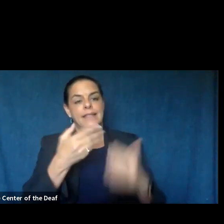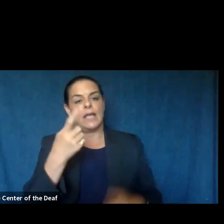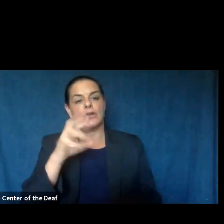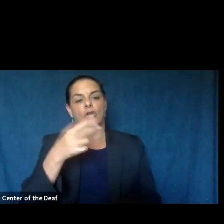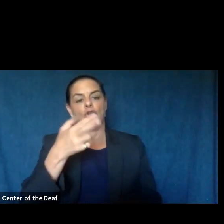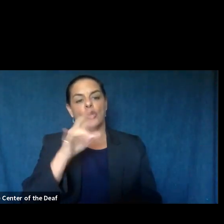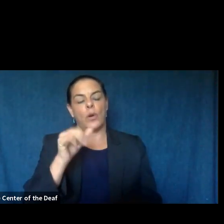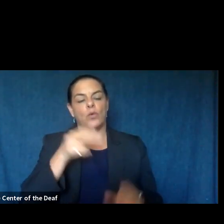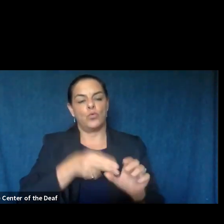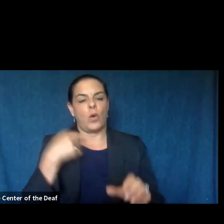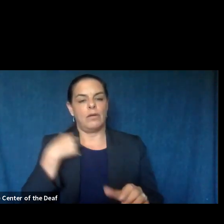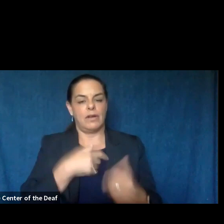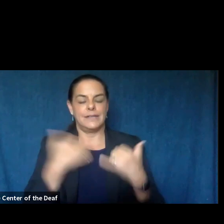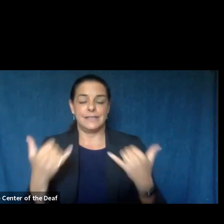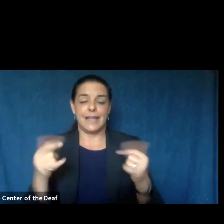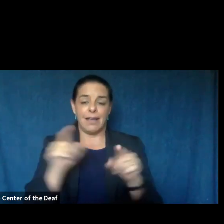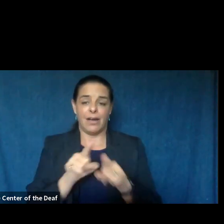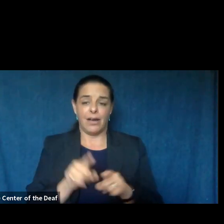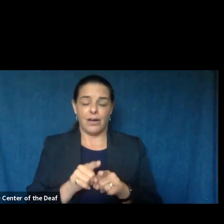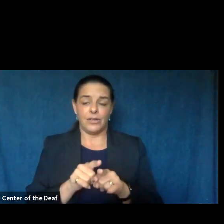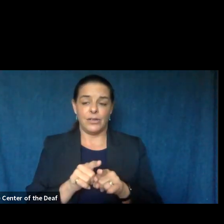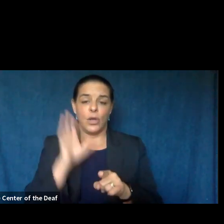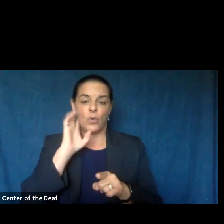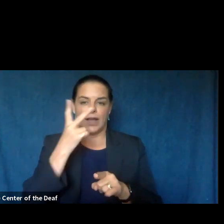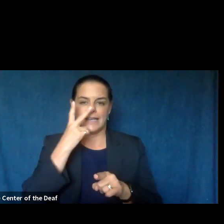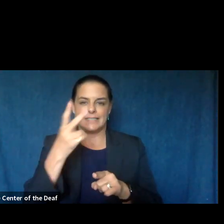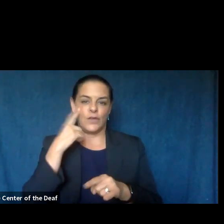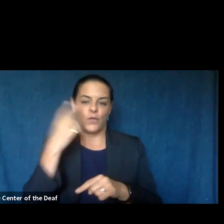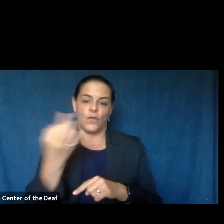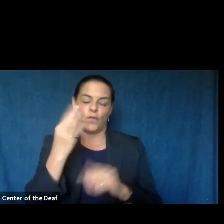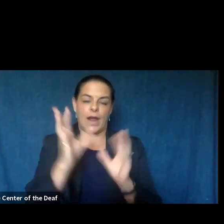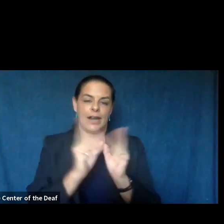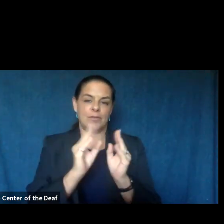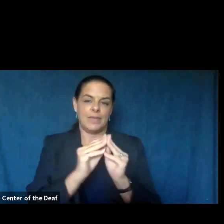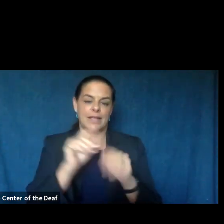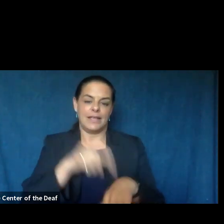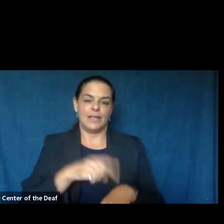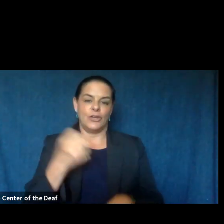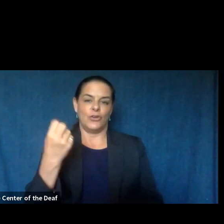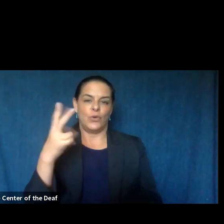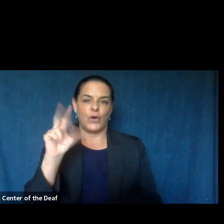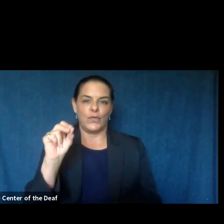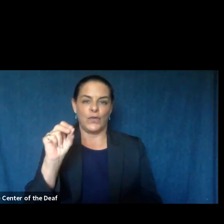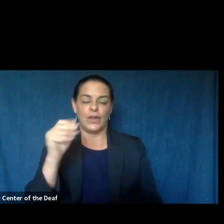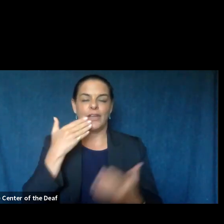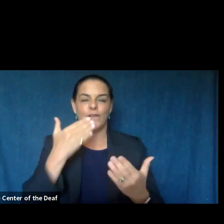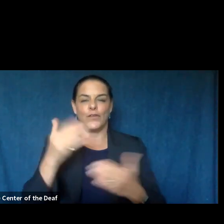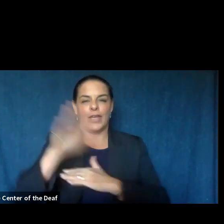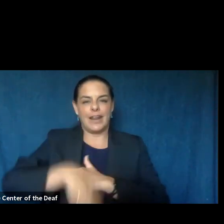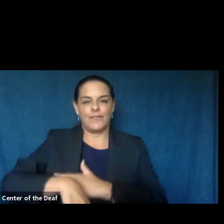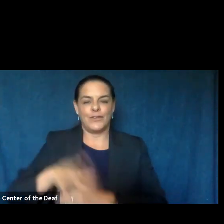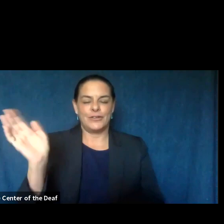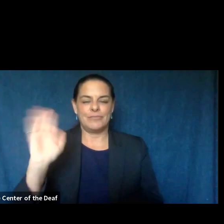us today as well. We will see you all for the Friday media briefing at 12:30. Have a good rest of your day.